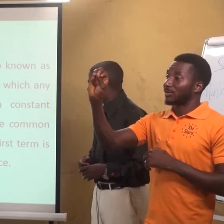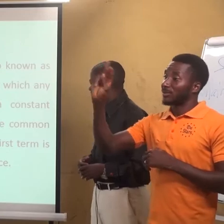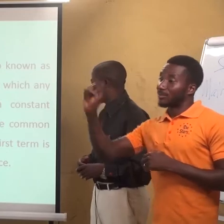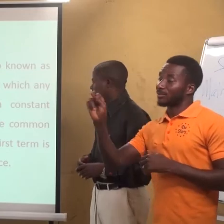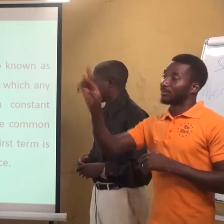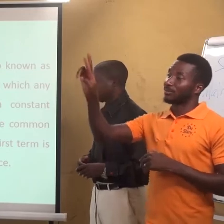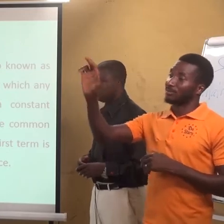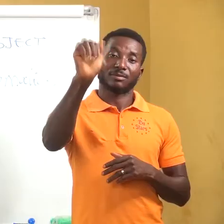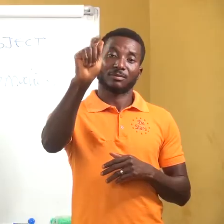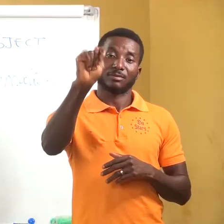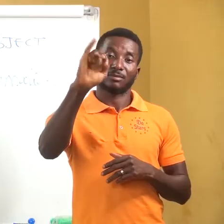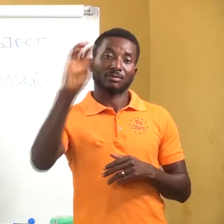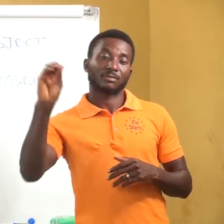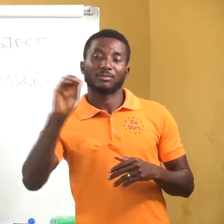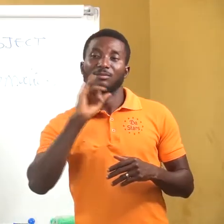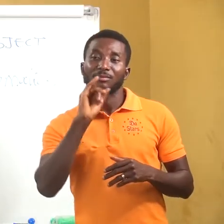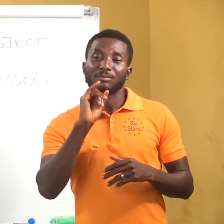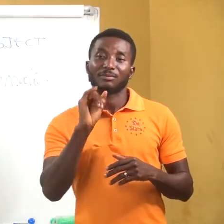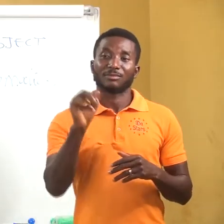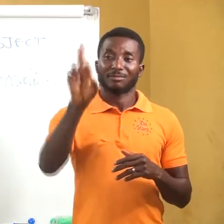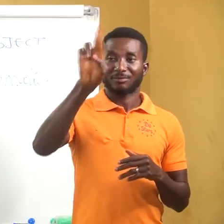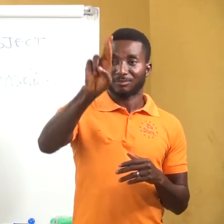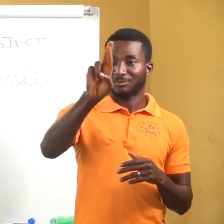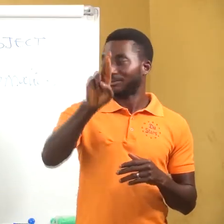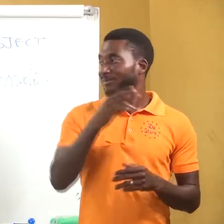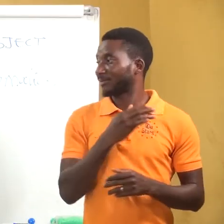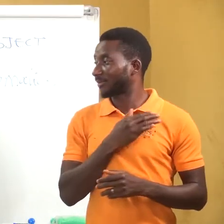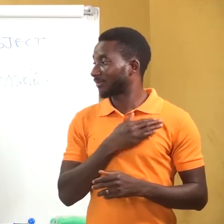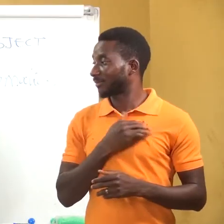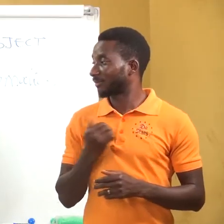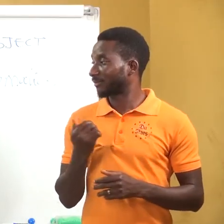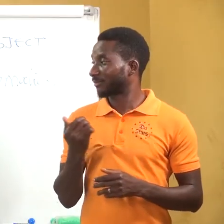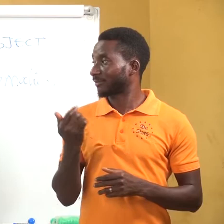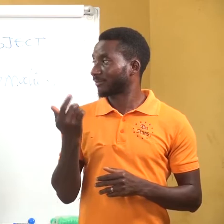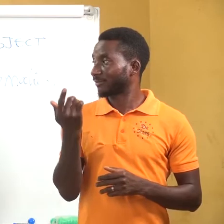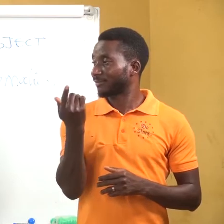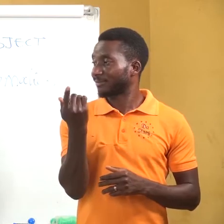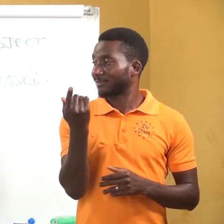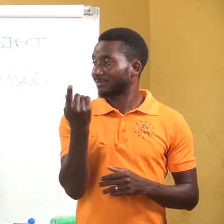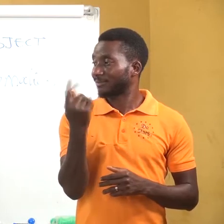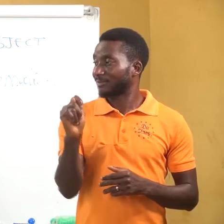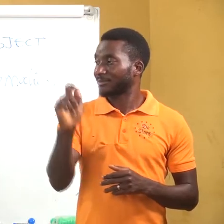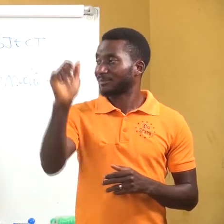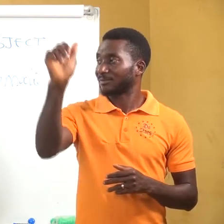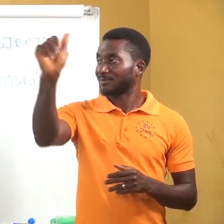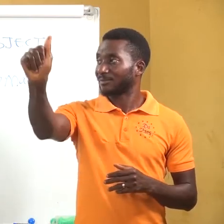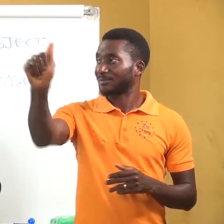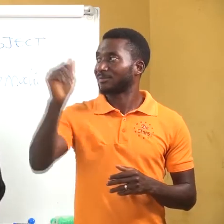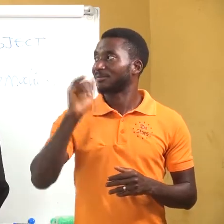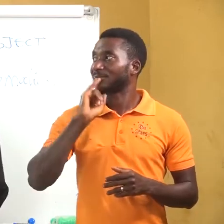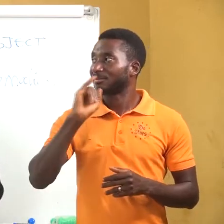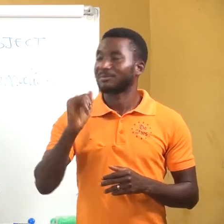term is denoted by letter A, just as the linear sequence.